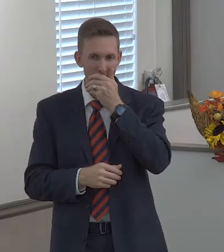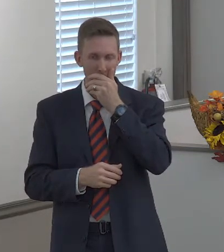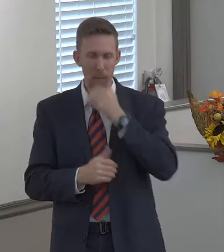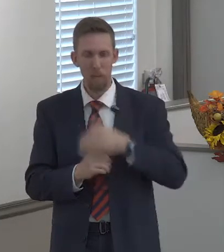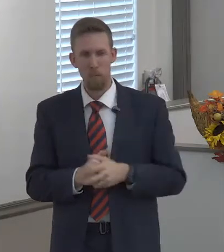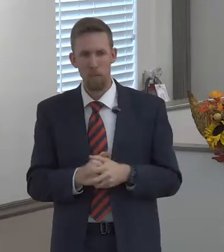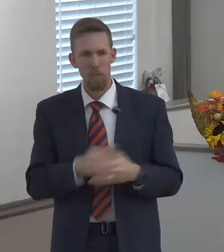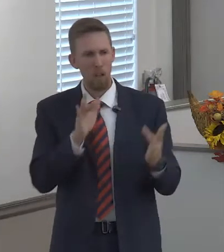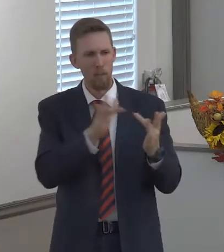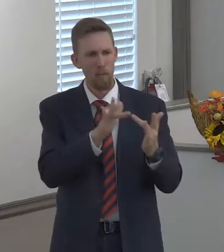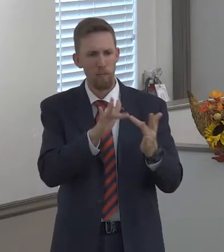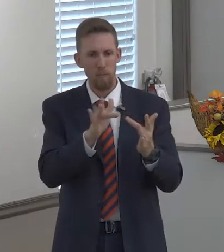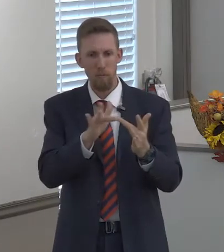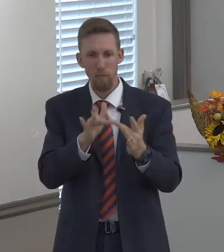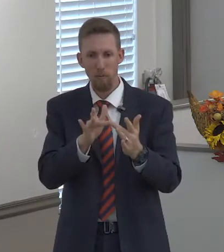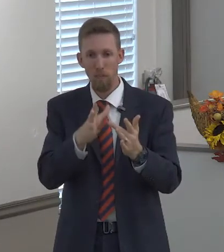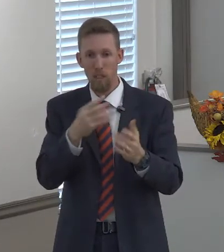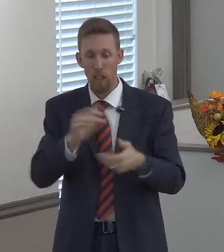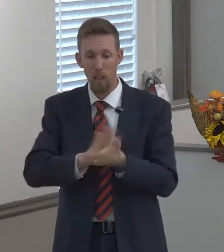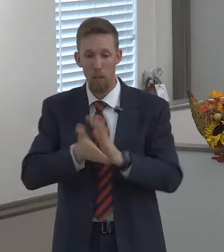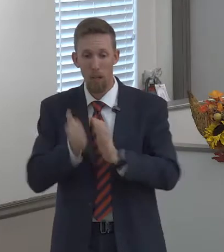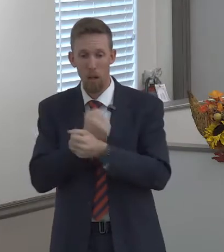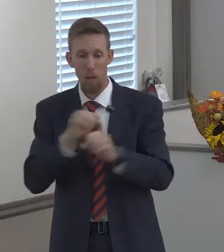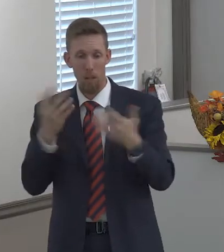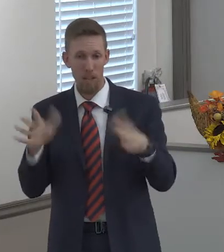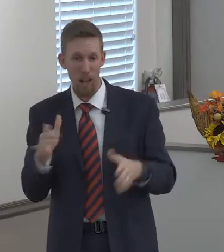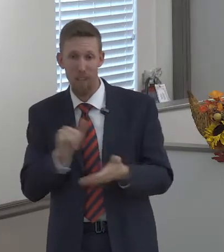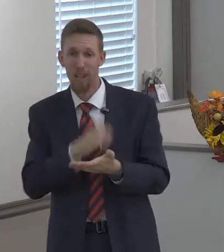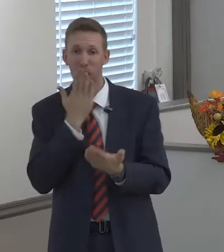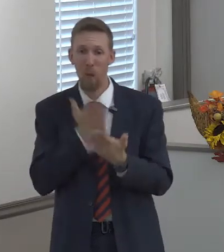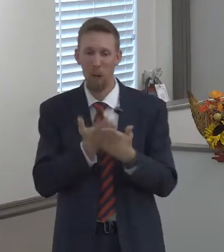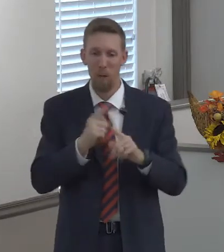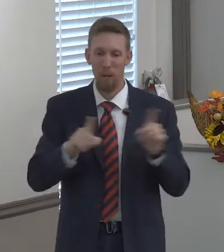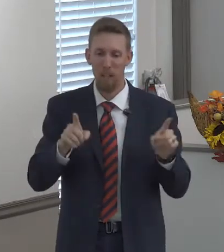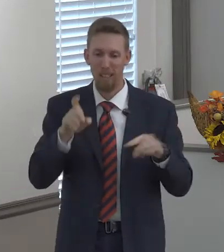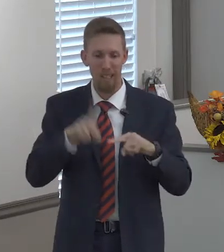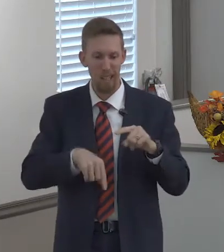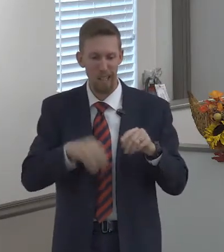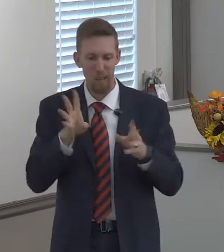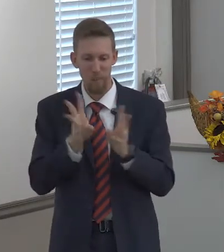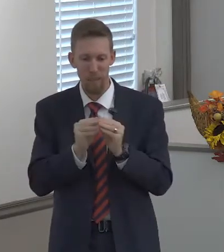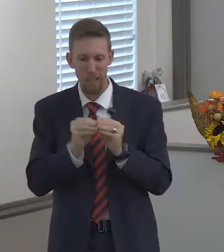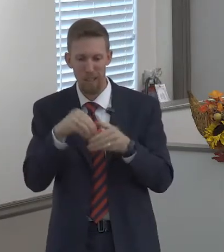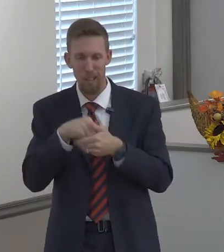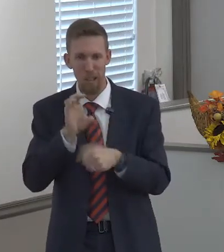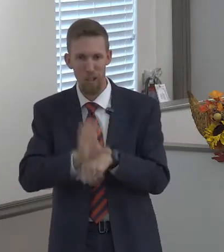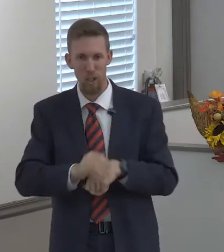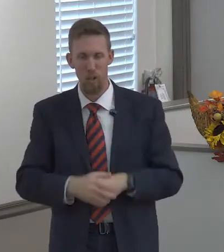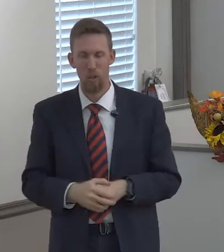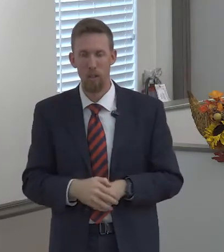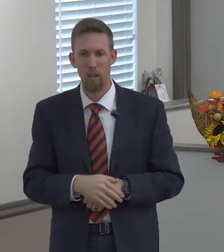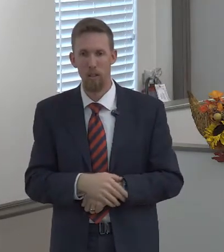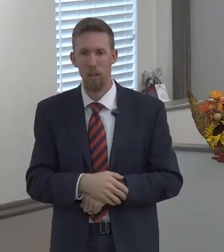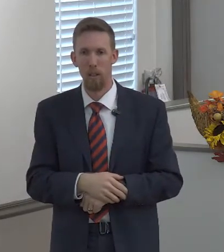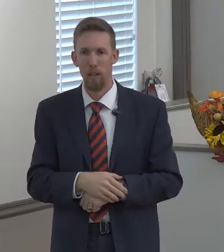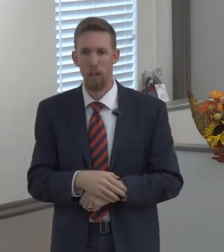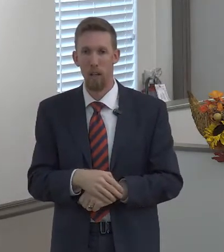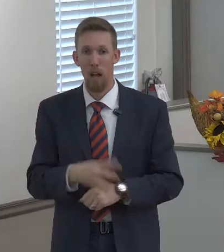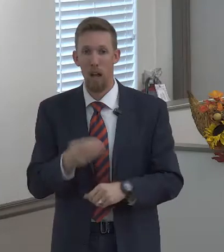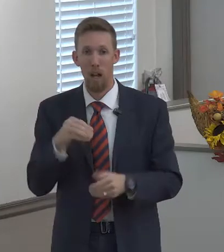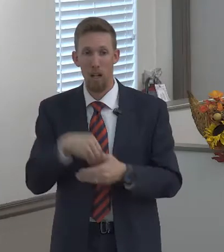That's okay. That's okay. We like that. We have a nice church family.